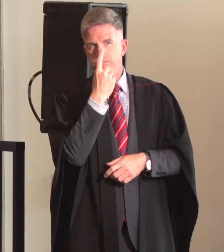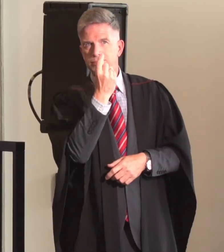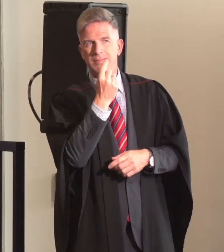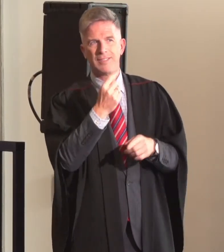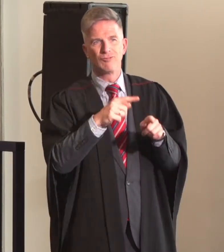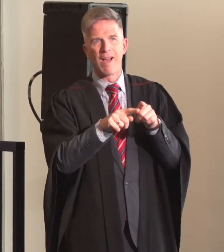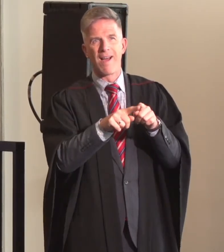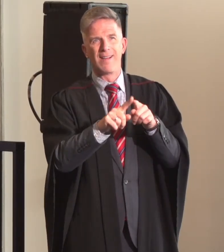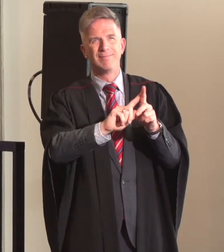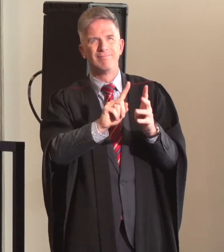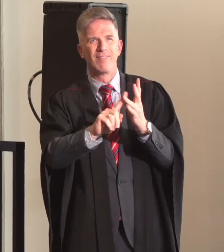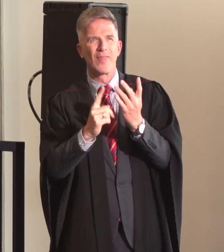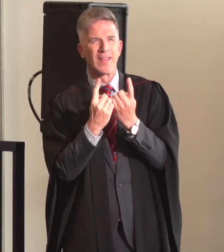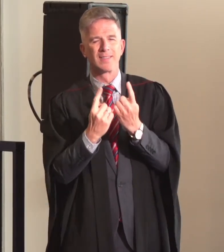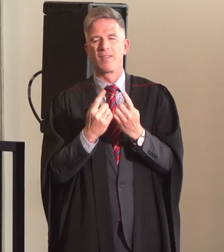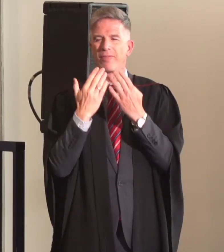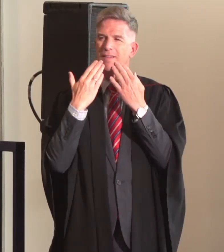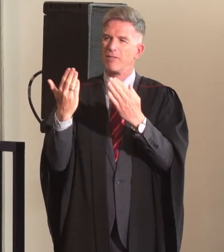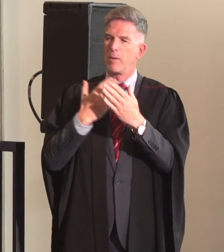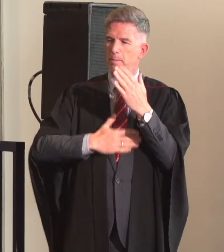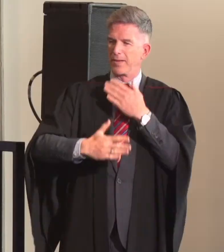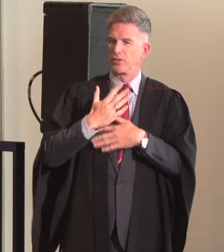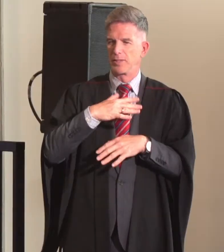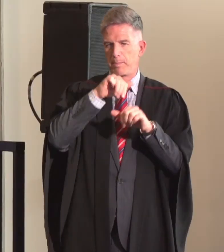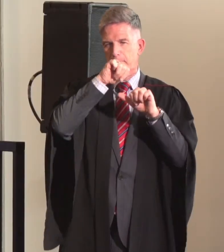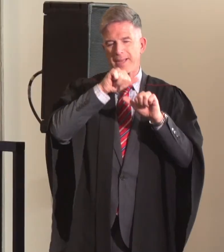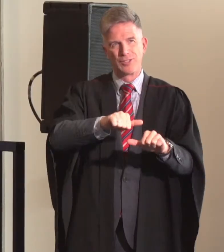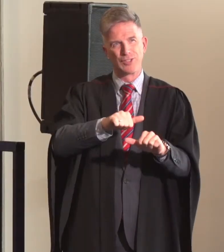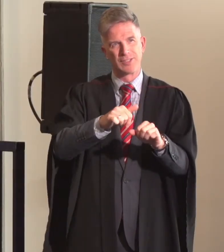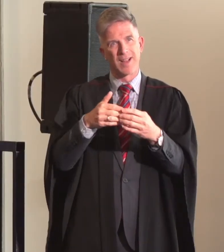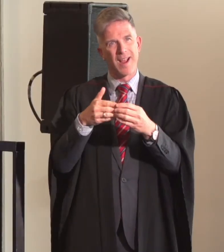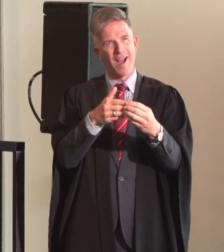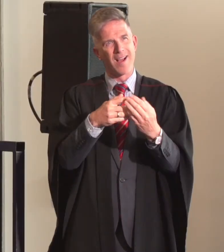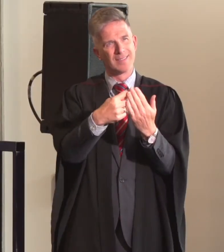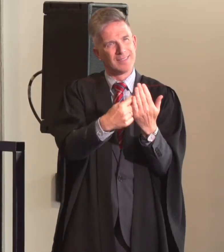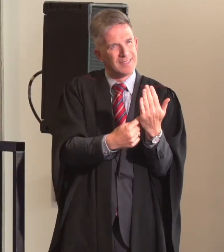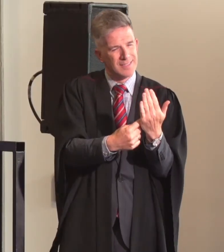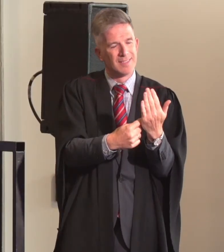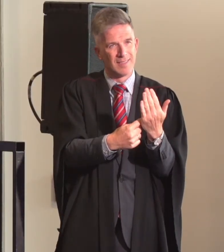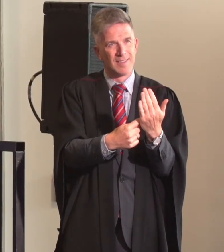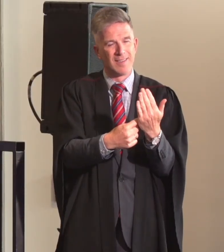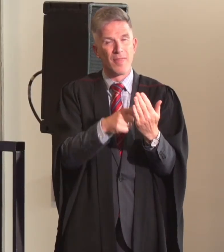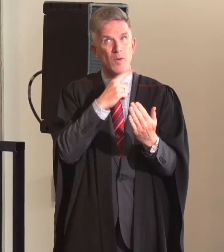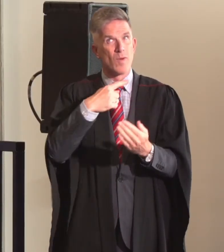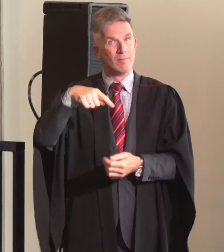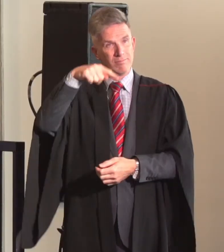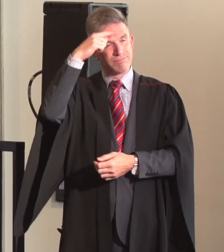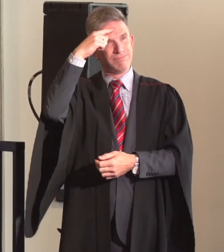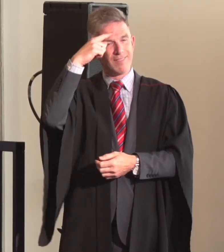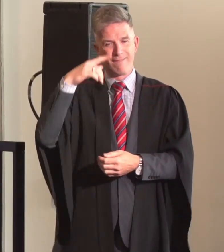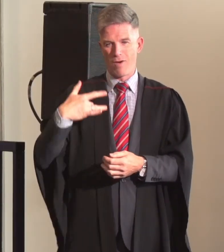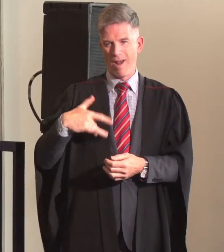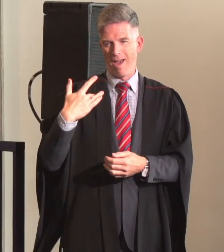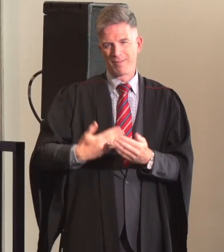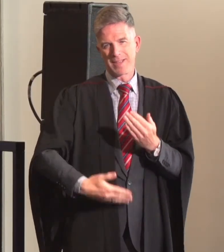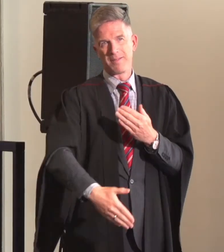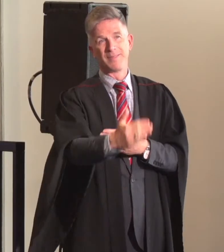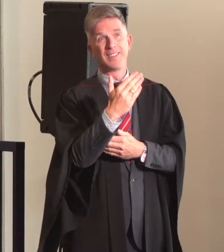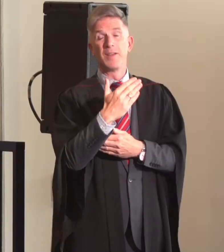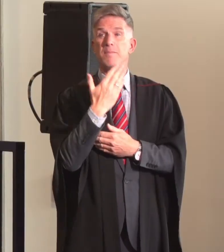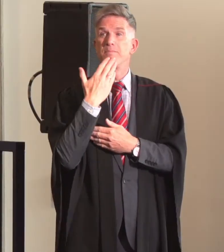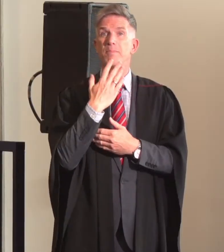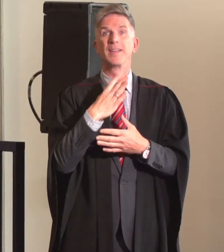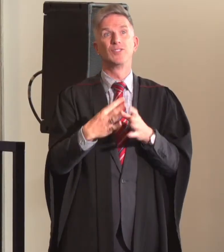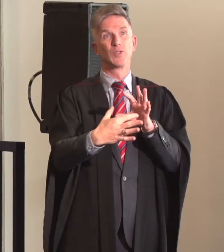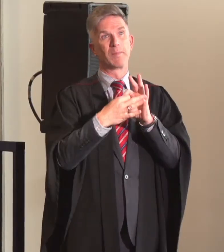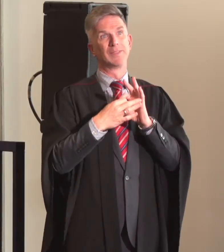been affected by your passion, patience, and guidance, and it'll stick with us for a lifetime and follow through our creativity. So please join me